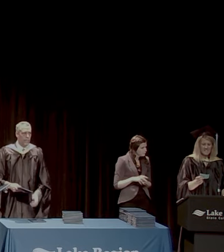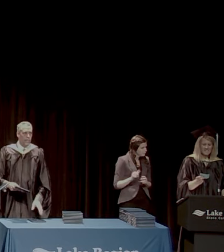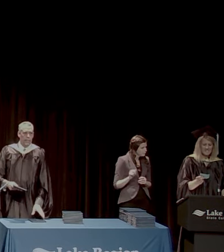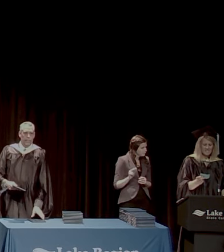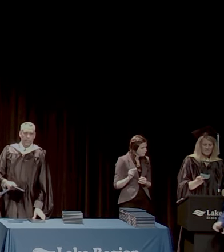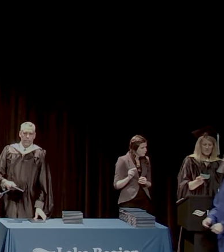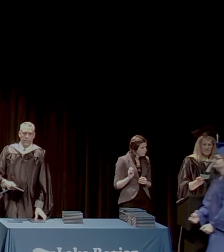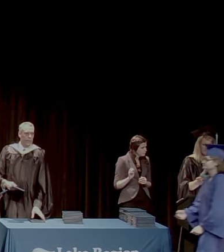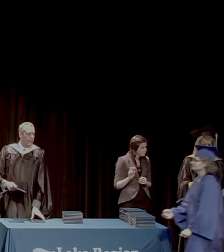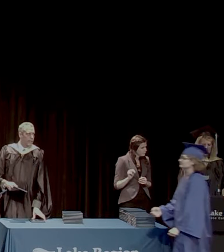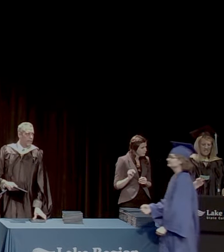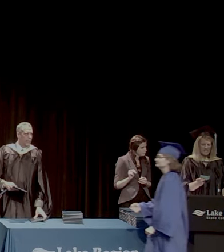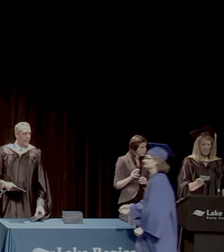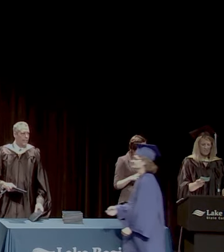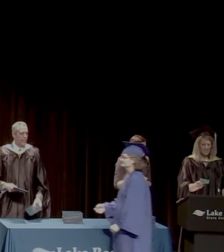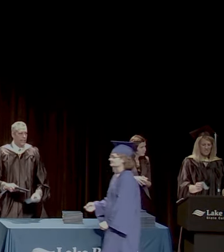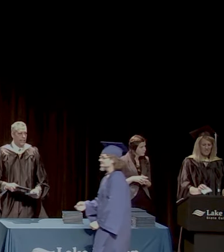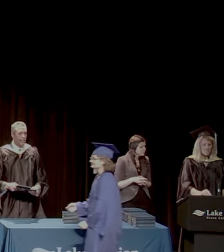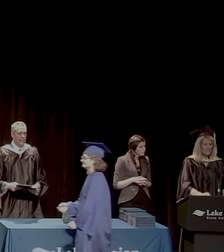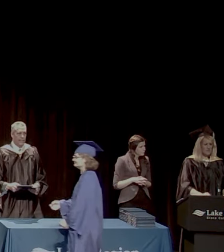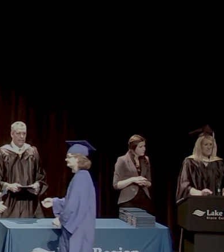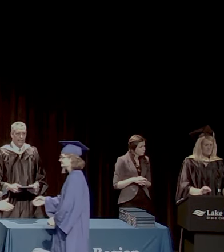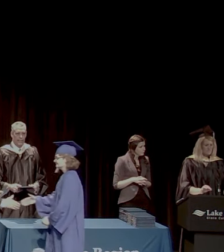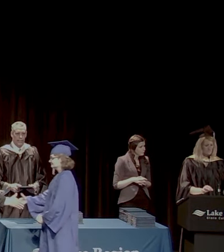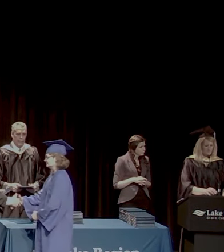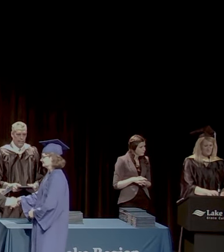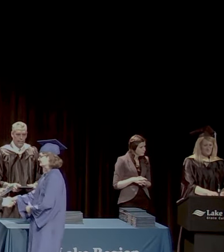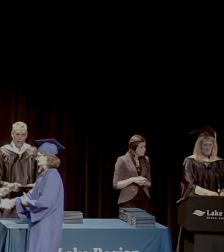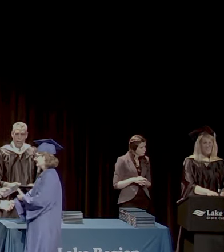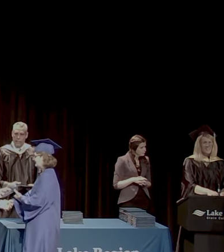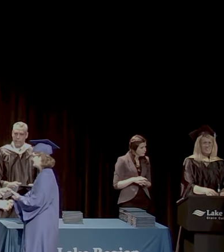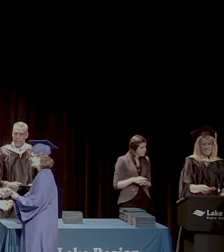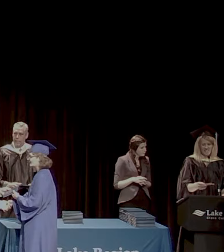Ann Nelson, Associate in Applied Science, Early Childhood Associate.